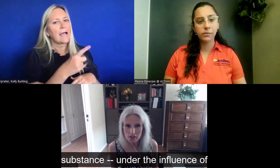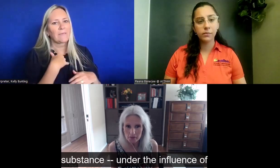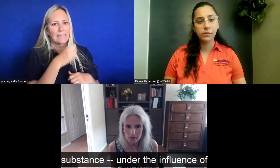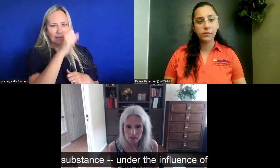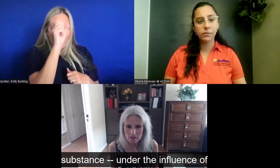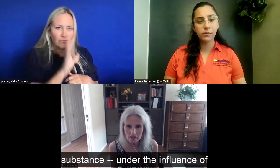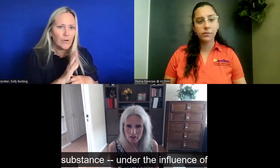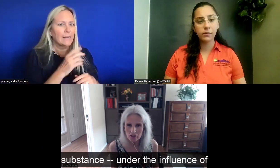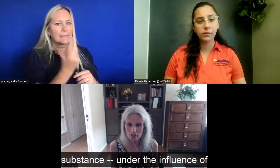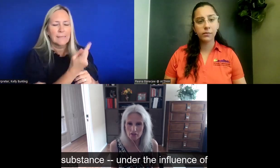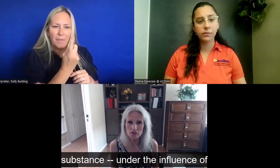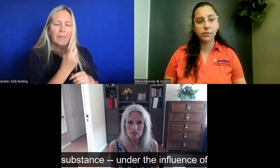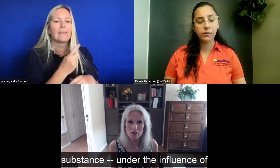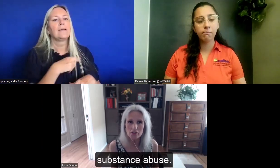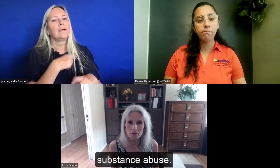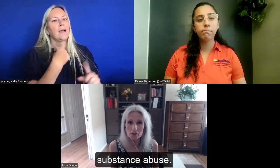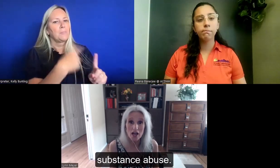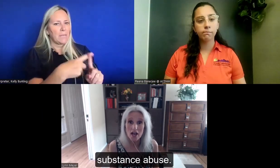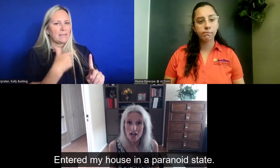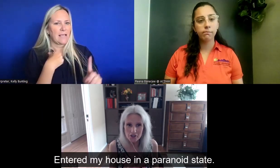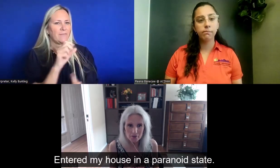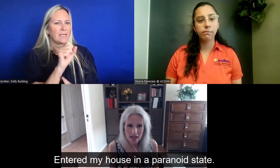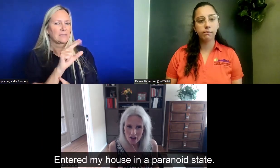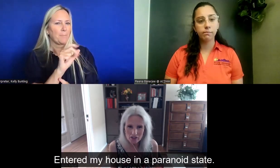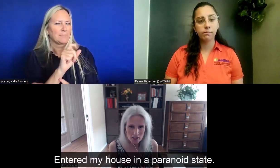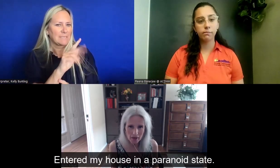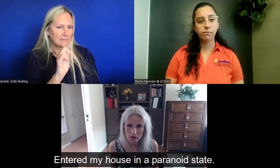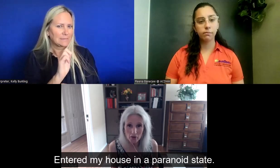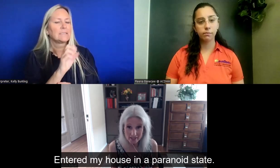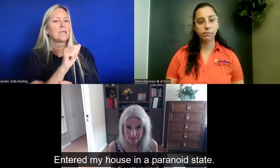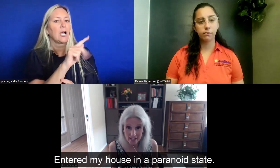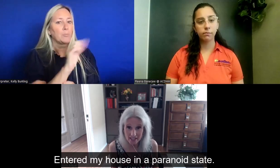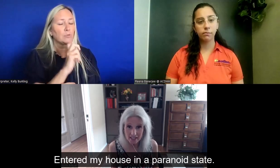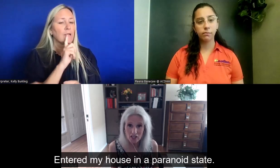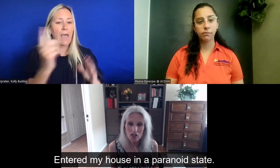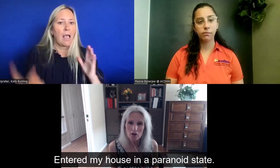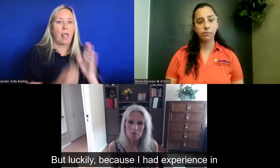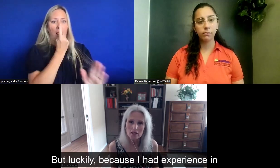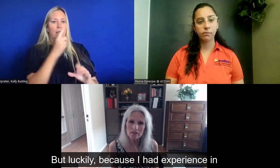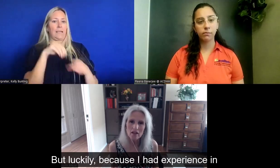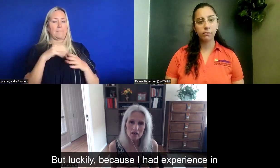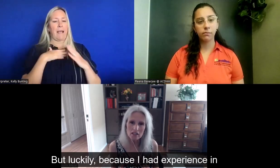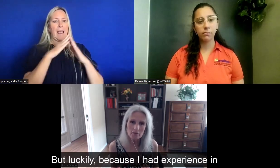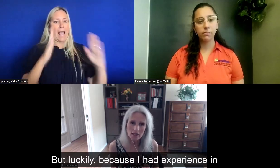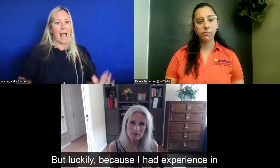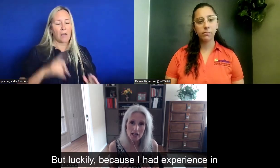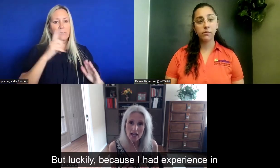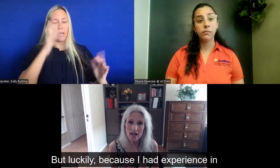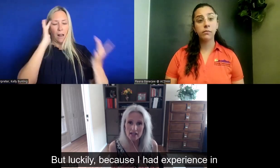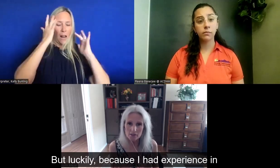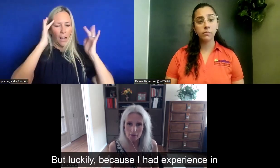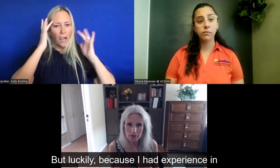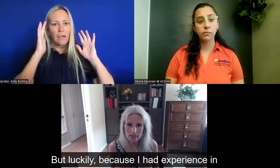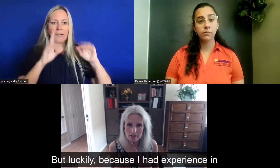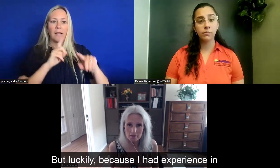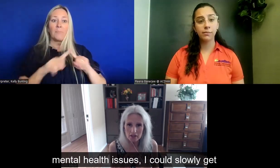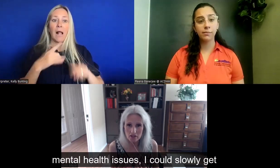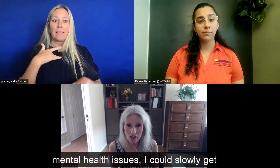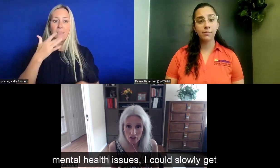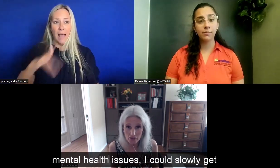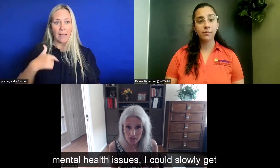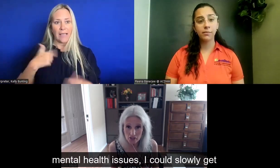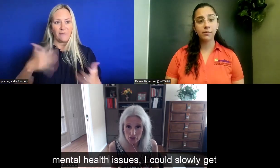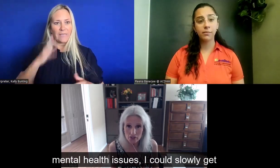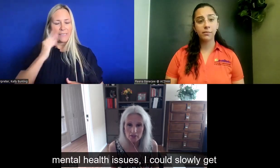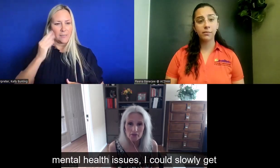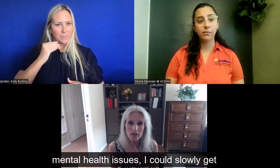under the influence of substance abuse, enter my house in a paranoid state. But luckily, because I had experience in mental